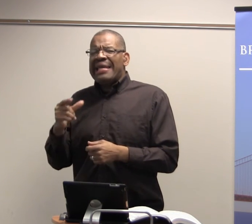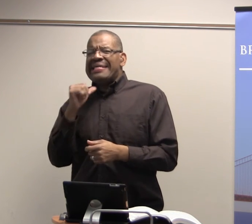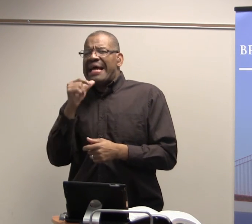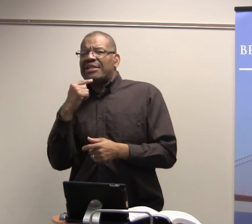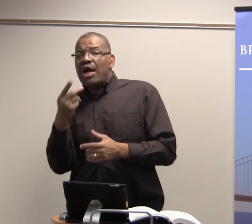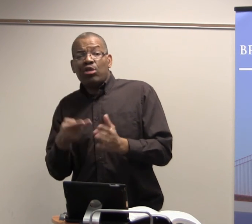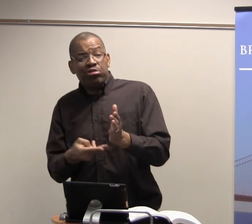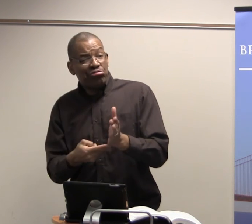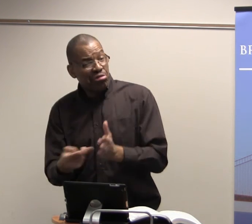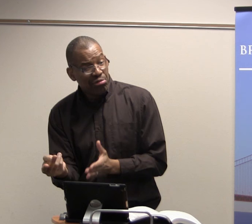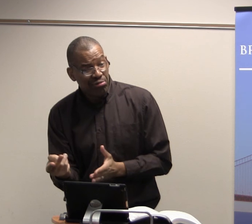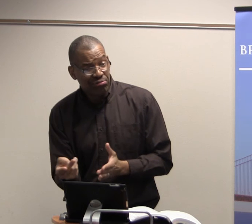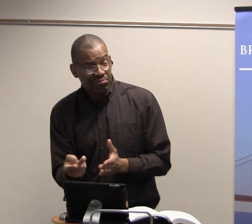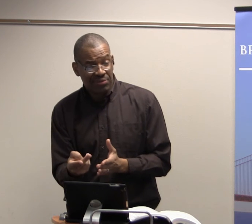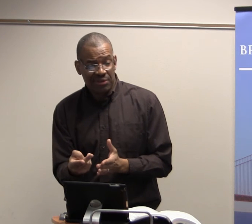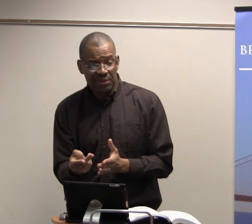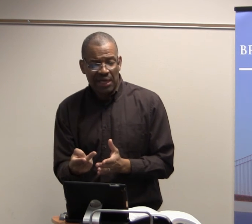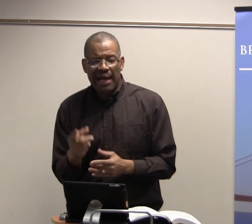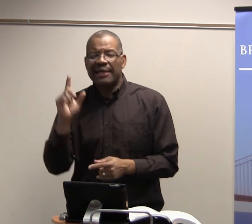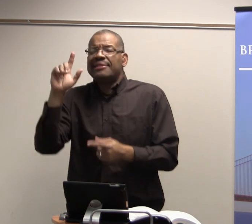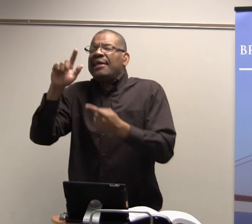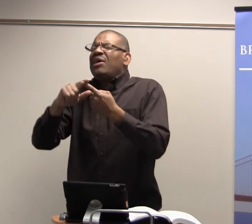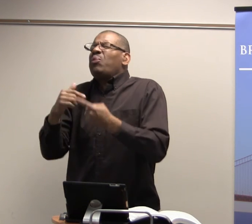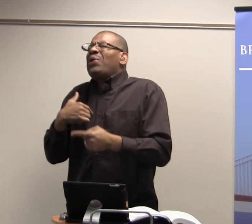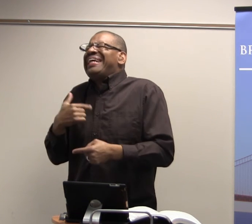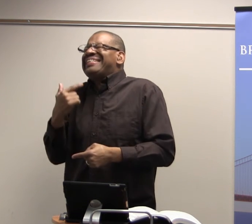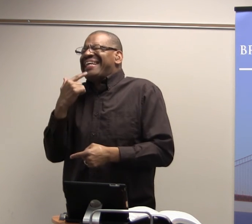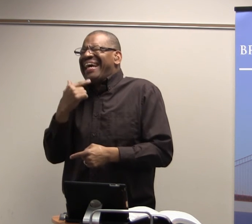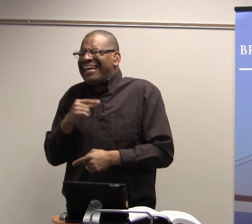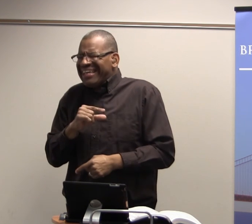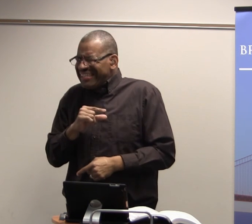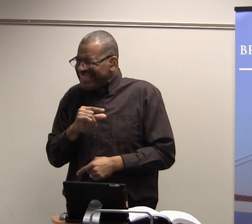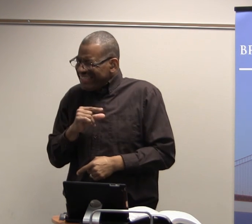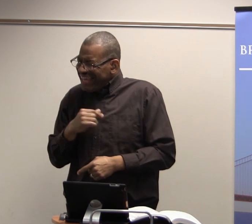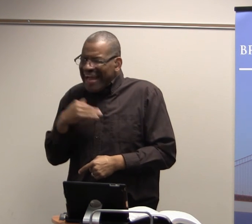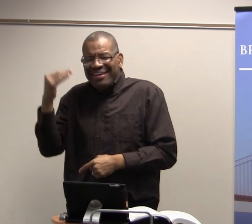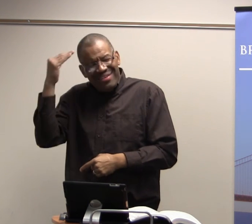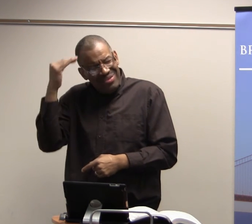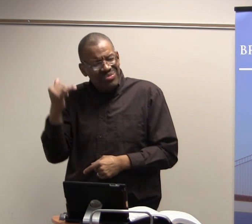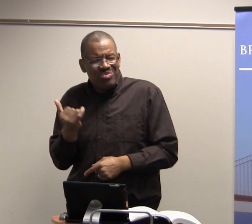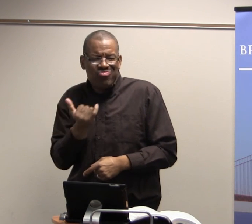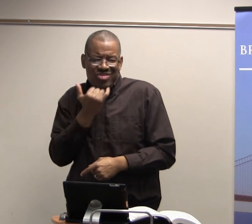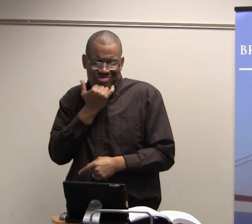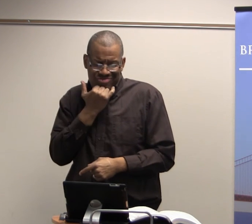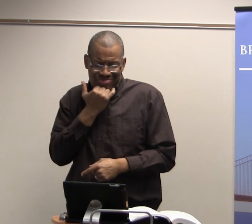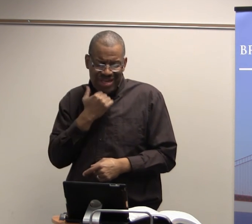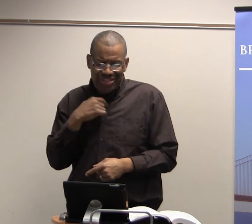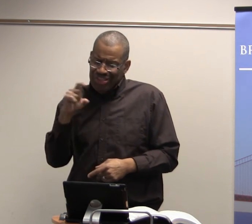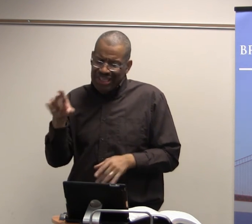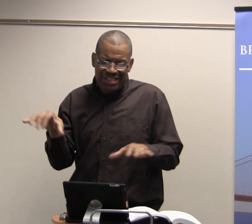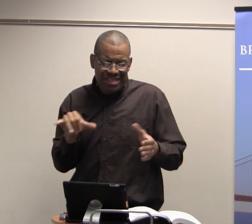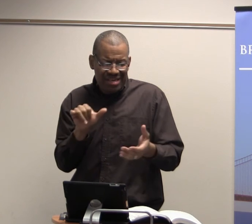and not tell the truth. Until we say, I know it's wrong. I should have done